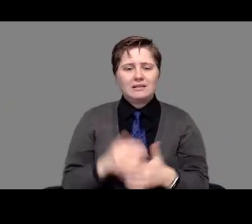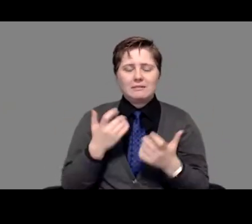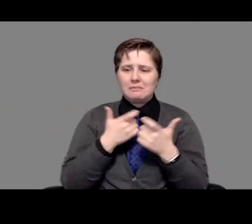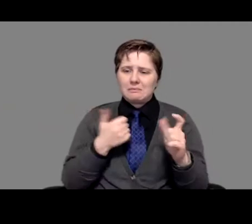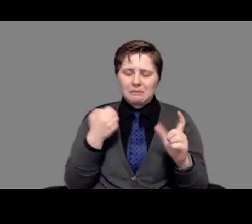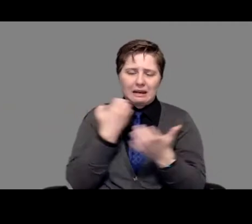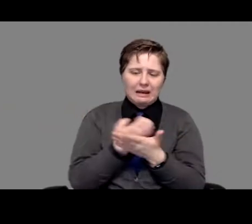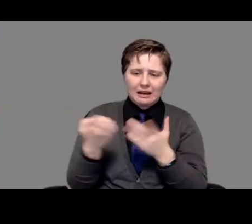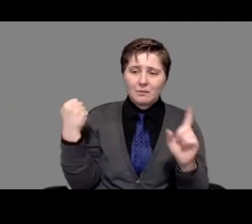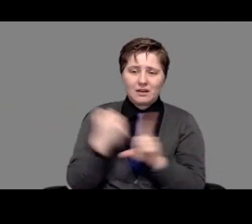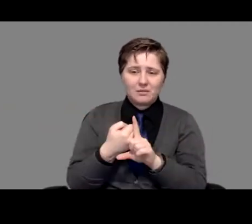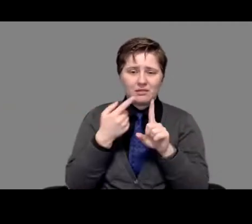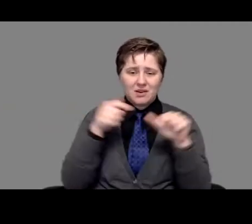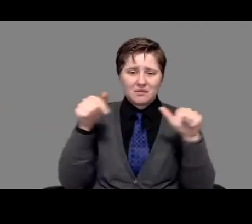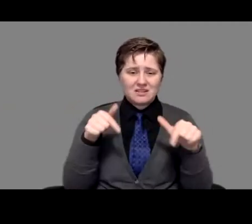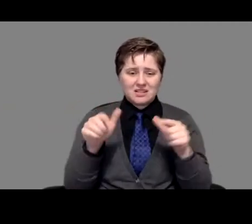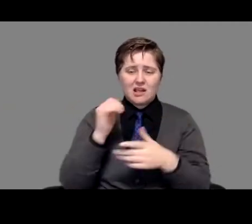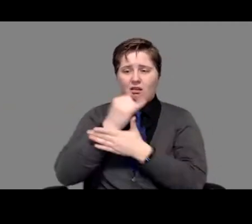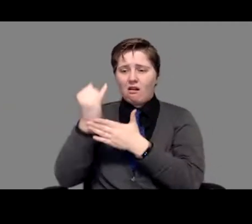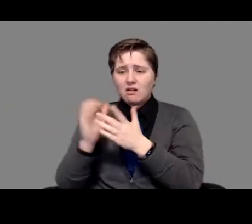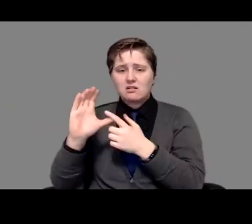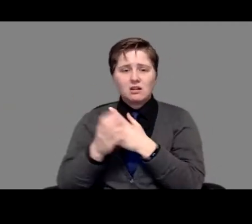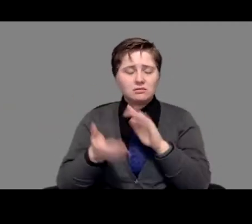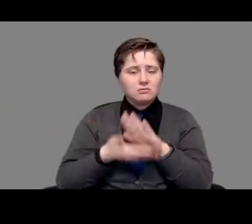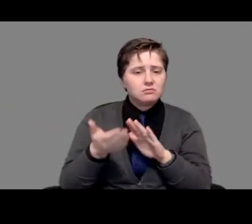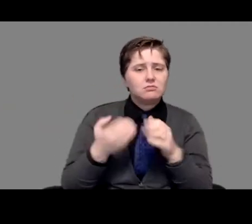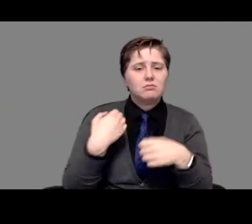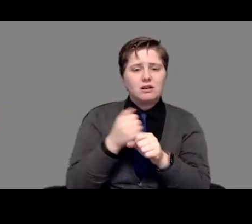economic impact. The arts and culture sector generates about